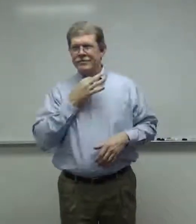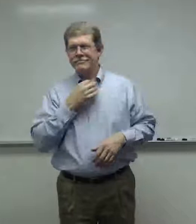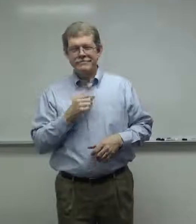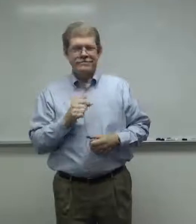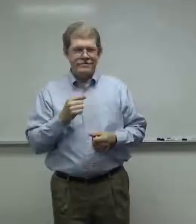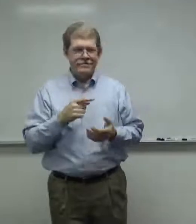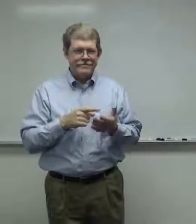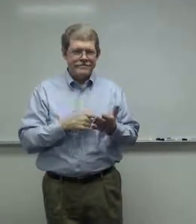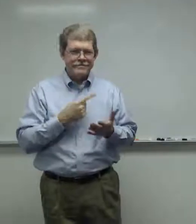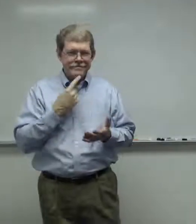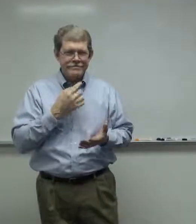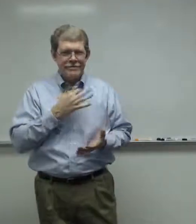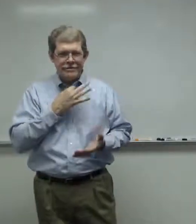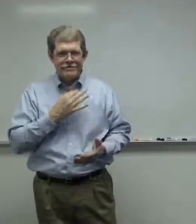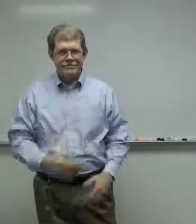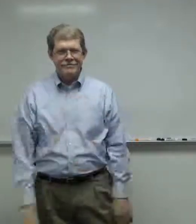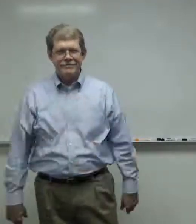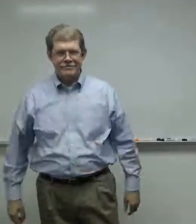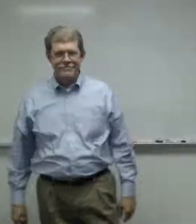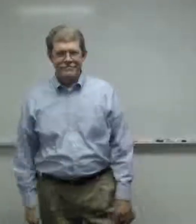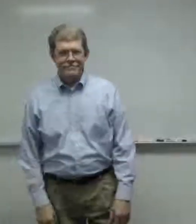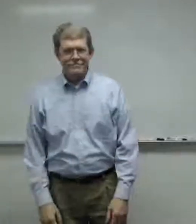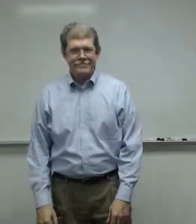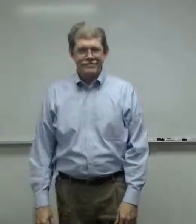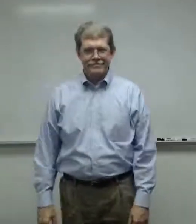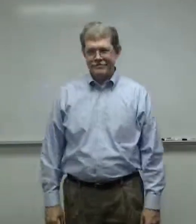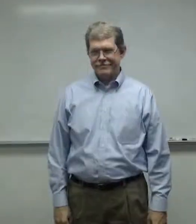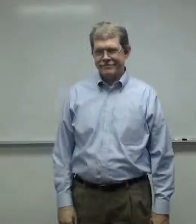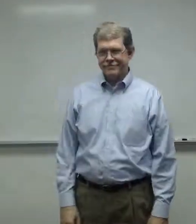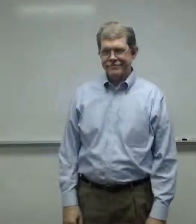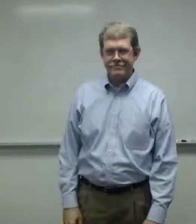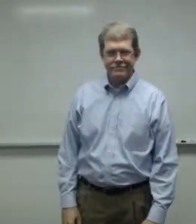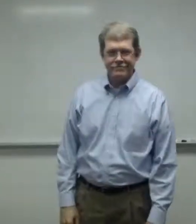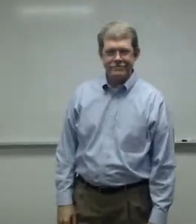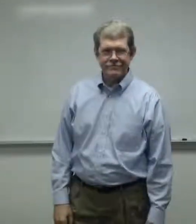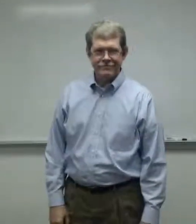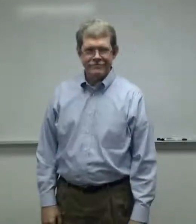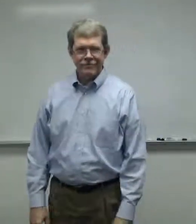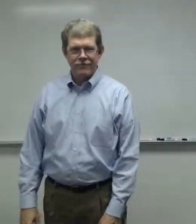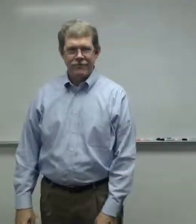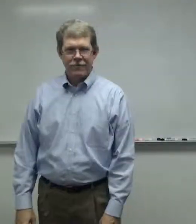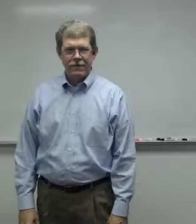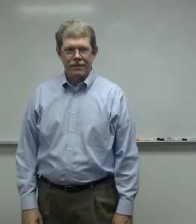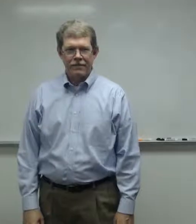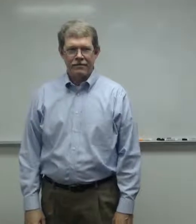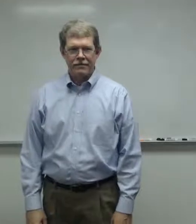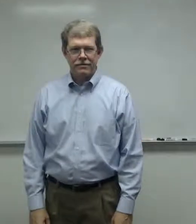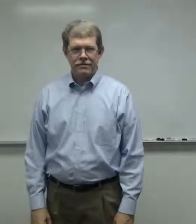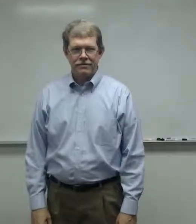it. So deaf people use the sign curious a lot, and we don't use that word a lot.